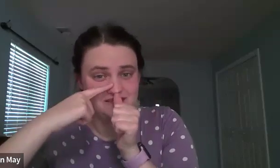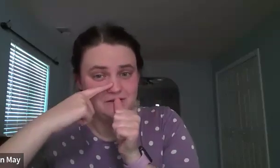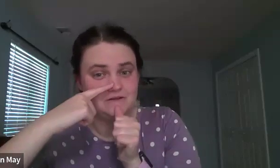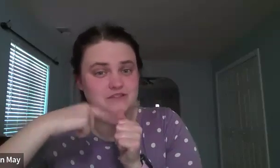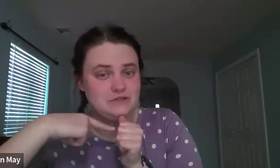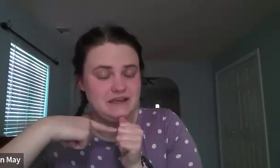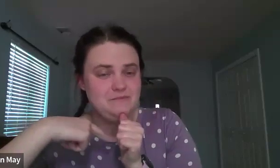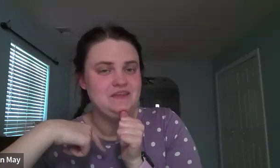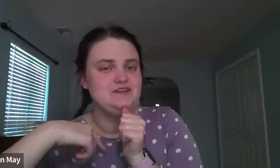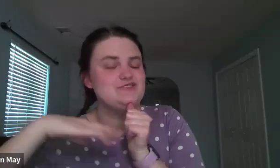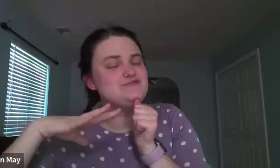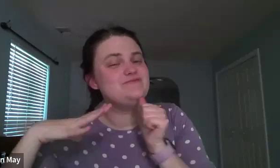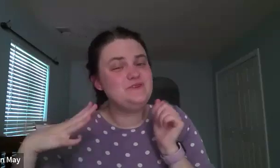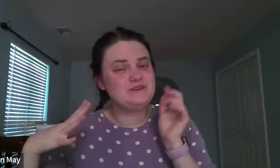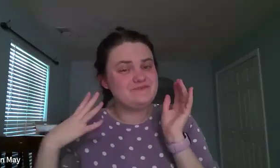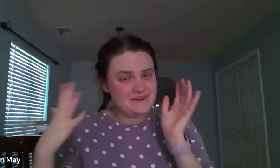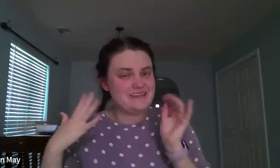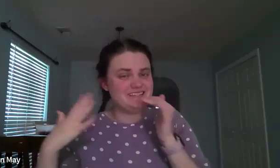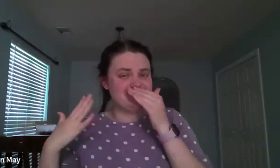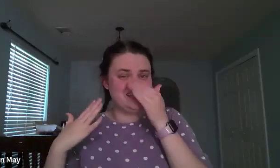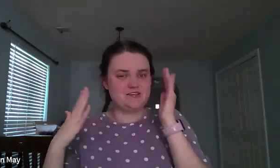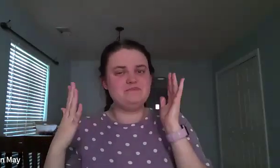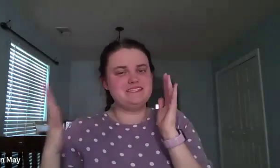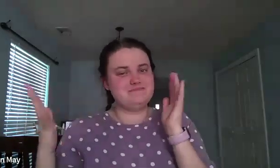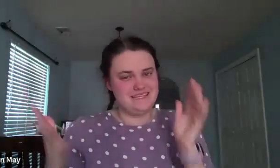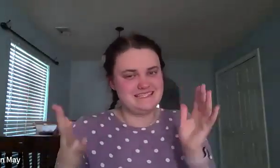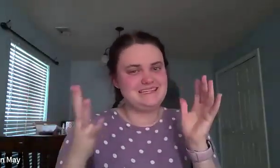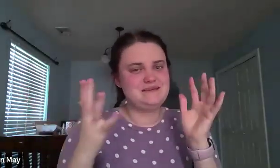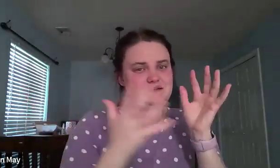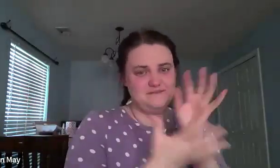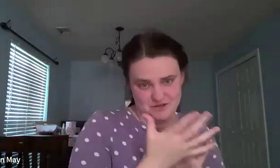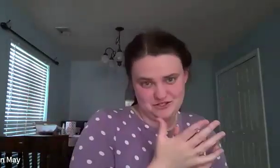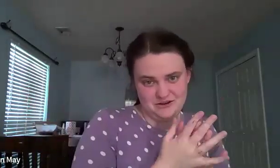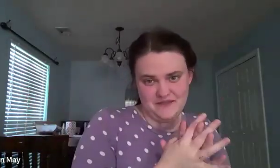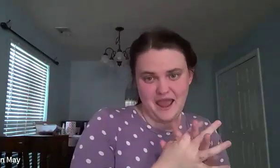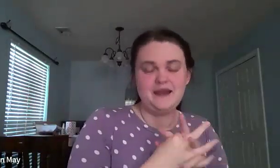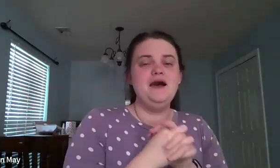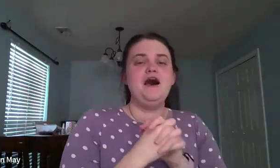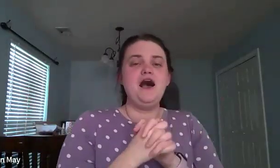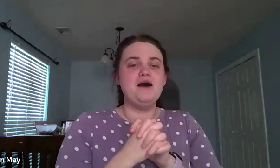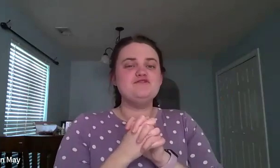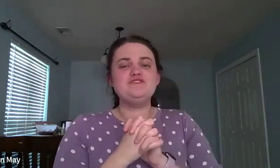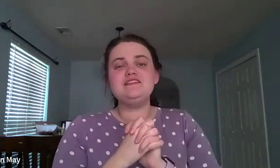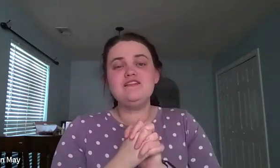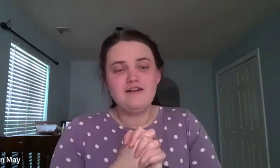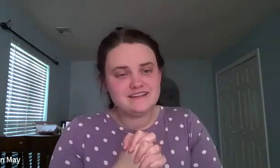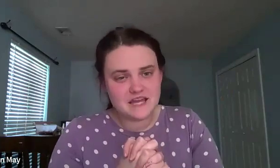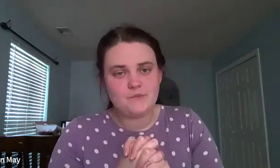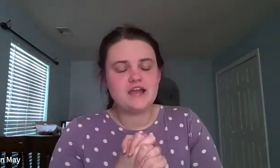and scroll down. So you can very easily see there can be some easy confusion on that. For the longest time, I could